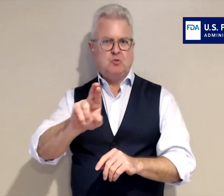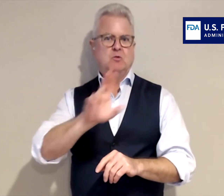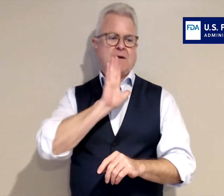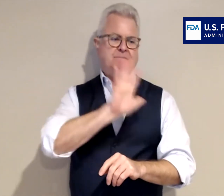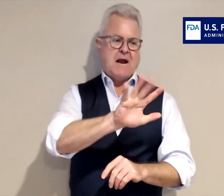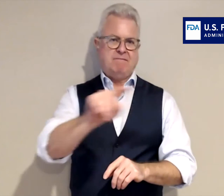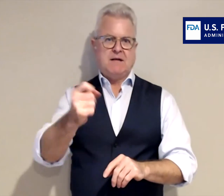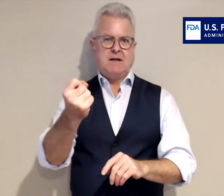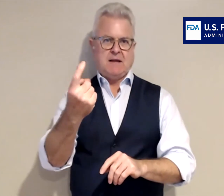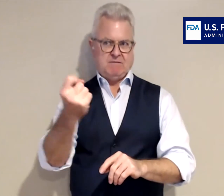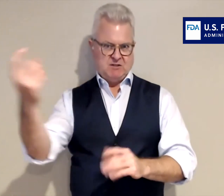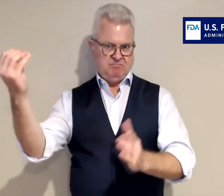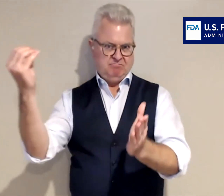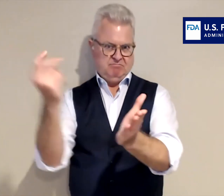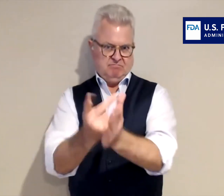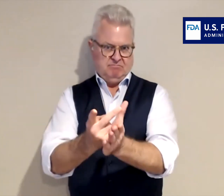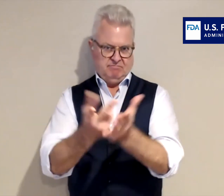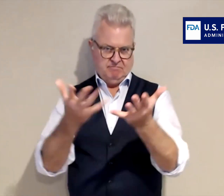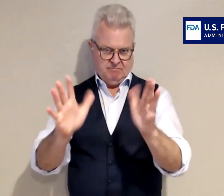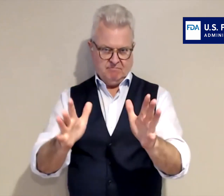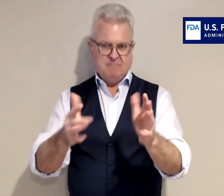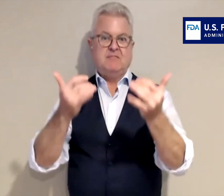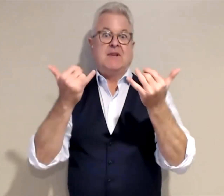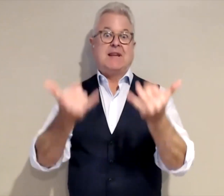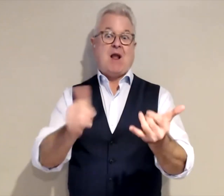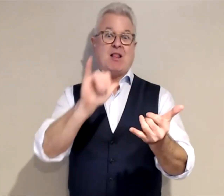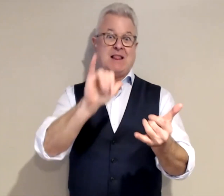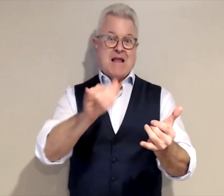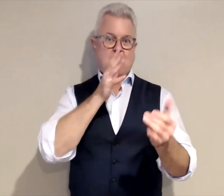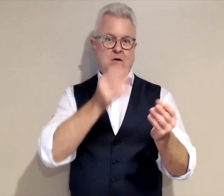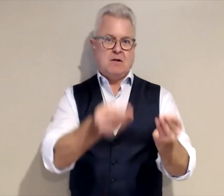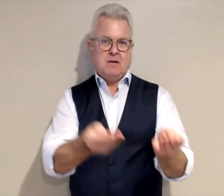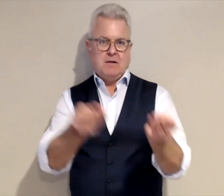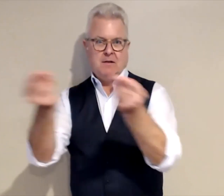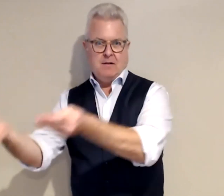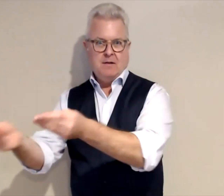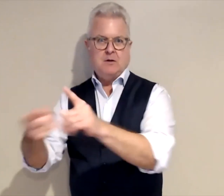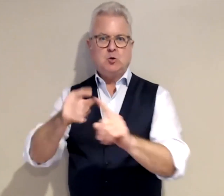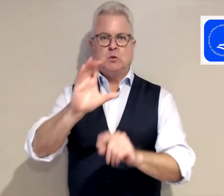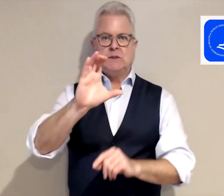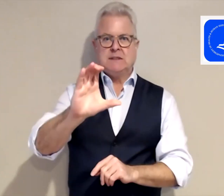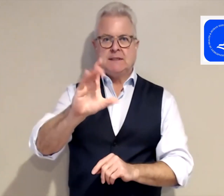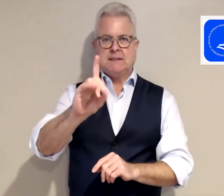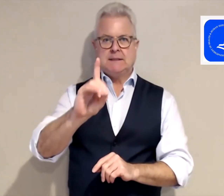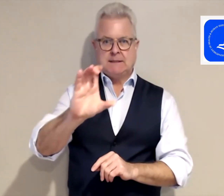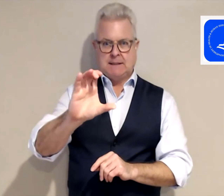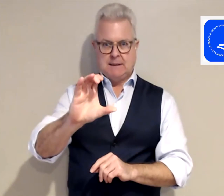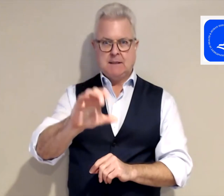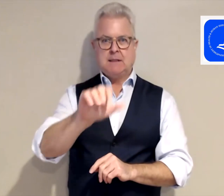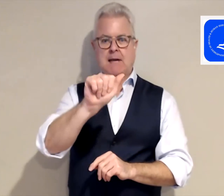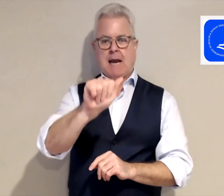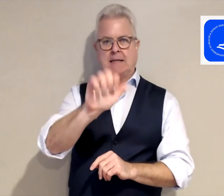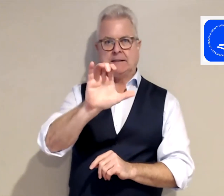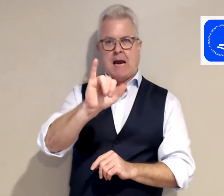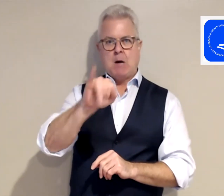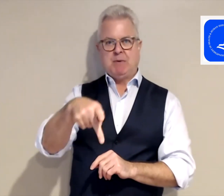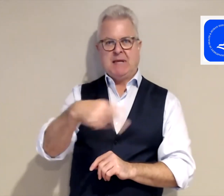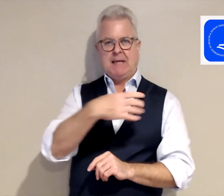for Pfizer. For 5 to 11, that vaccine has been approved by the FDA. That now moves on to the